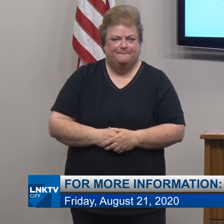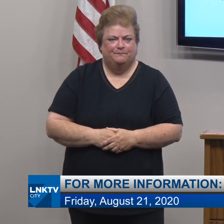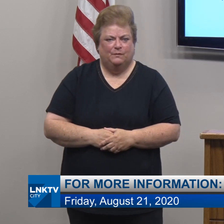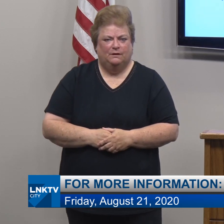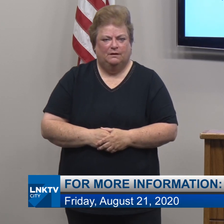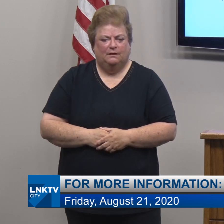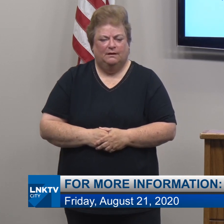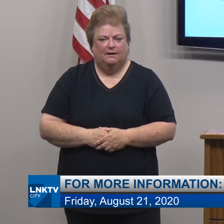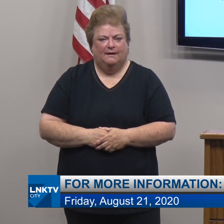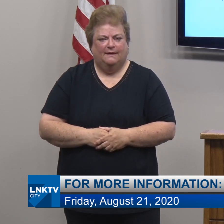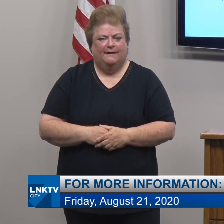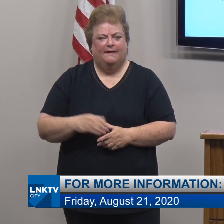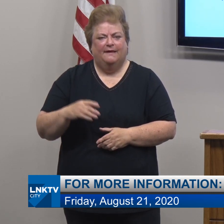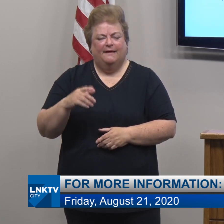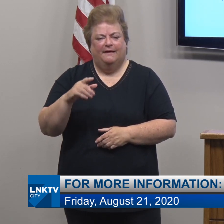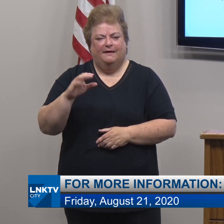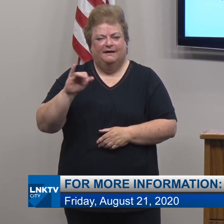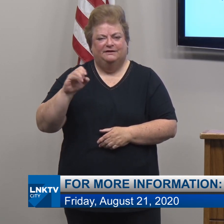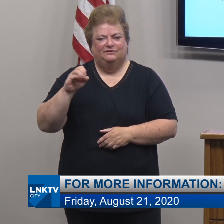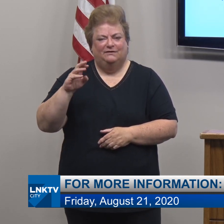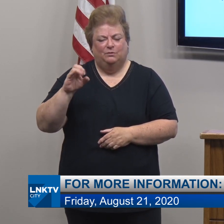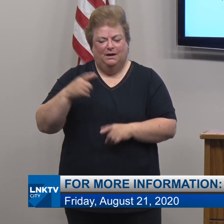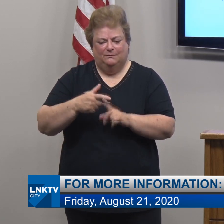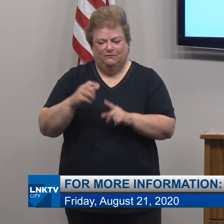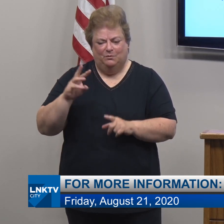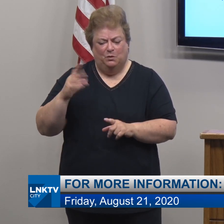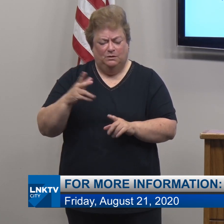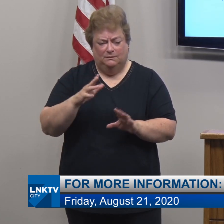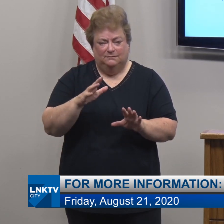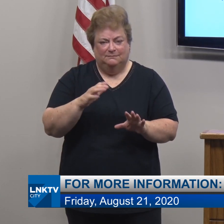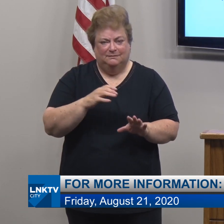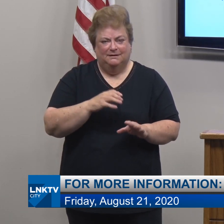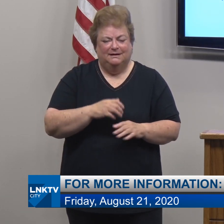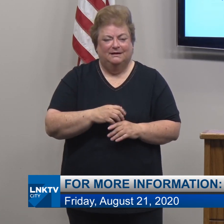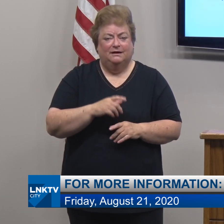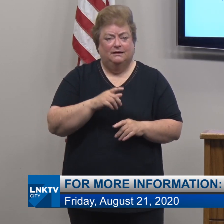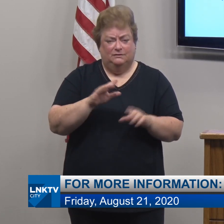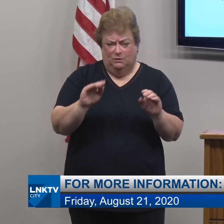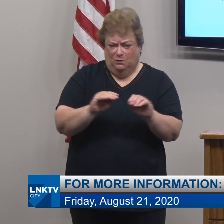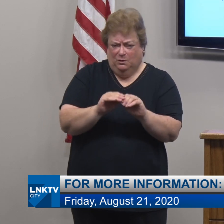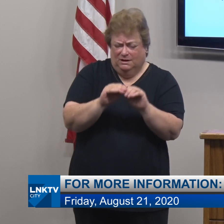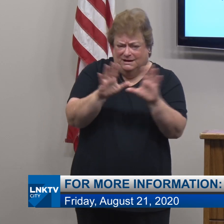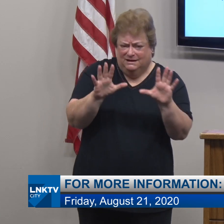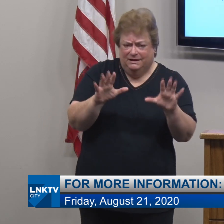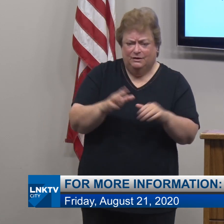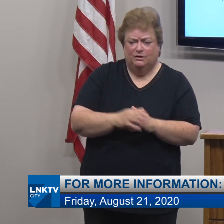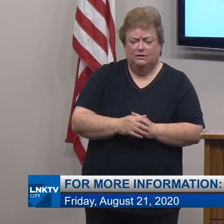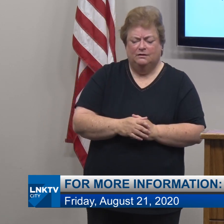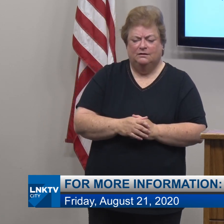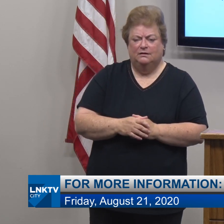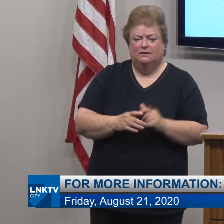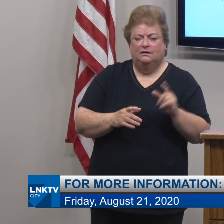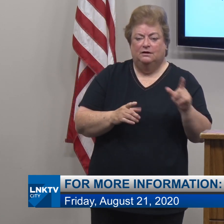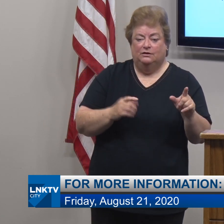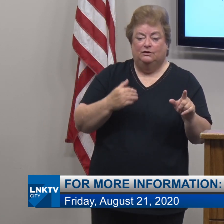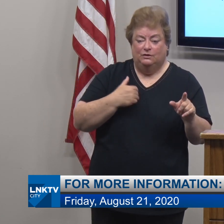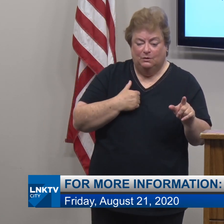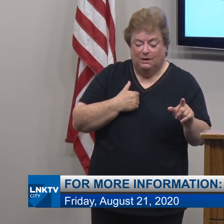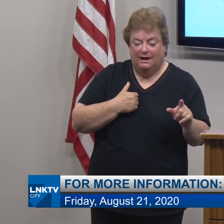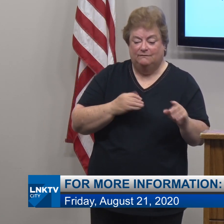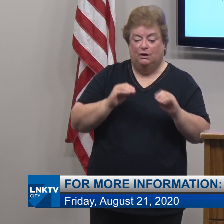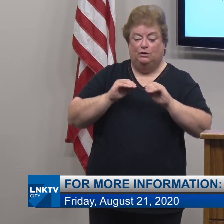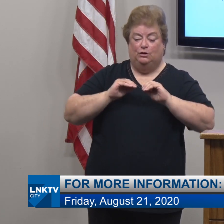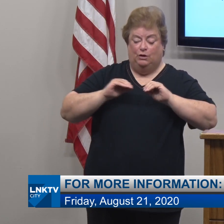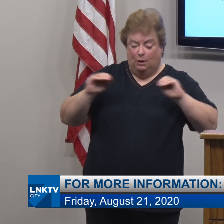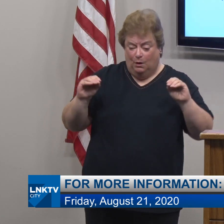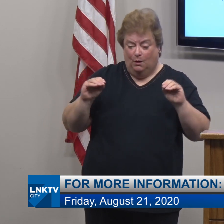So let me just ask this, Pat, I'm sorry. No, that's all right. To be clear, so you have no